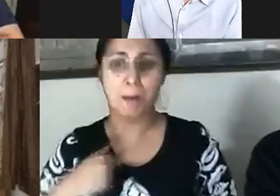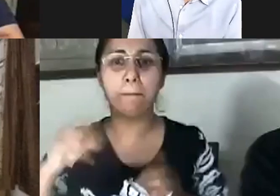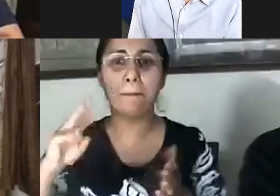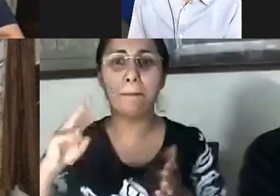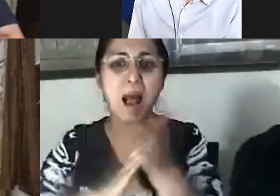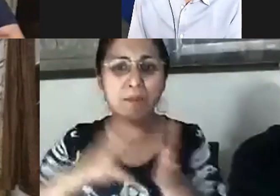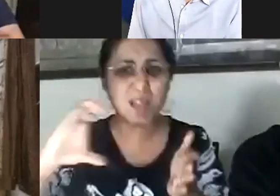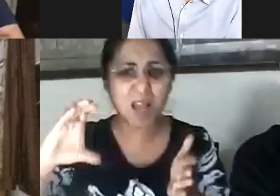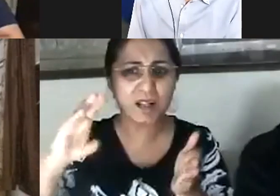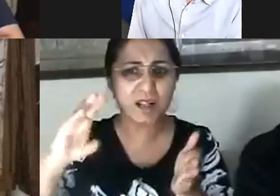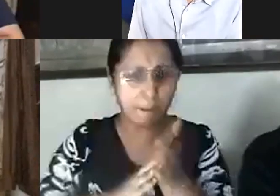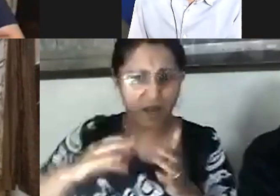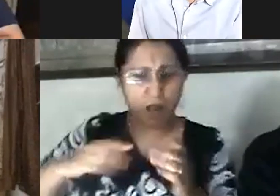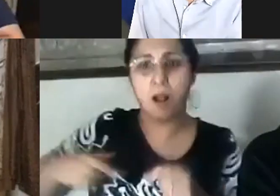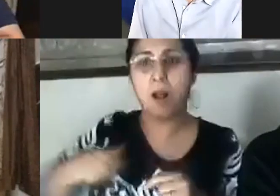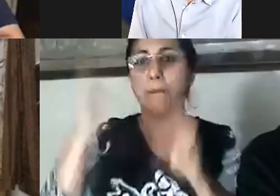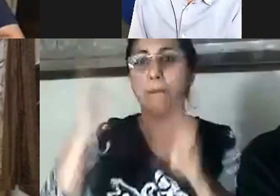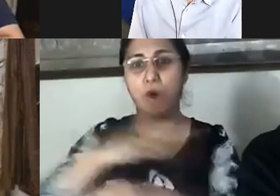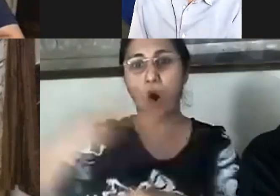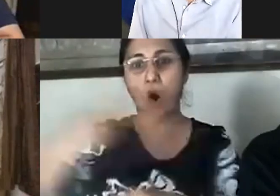Hi. So,